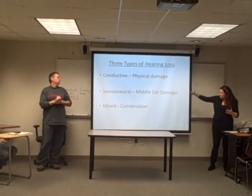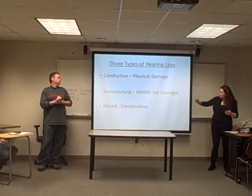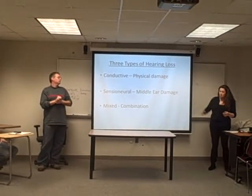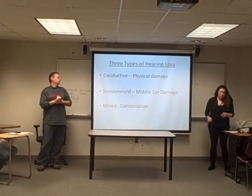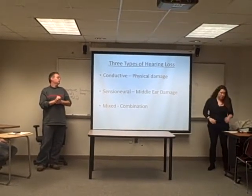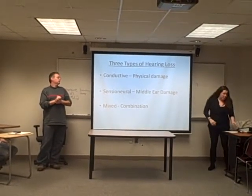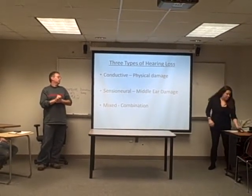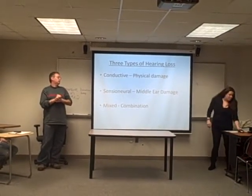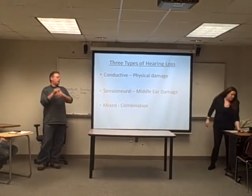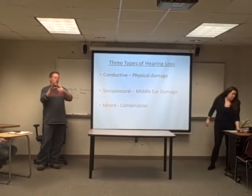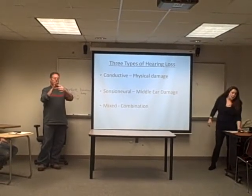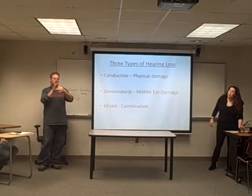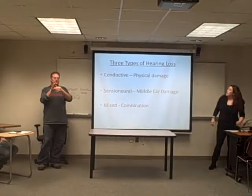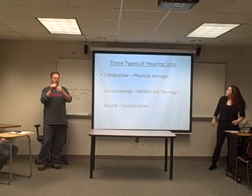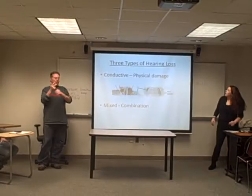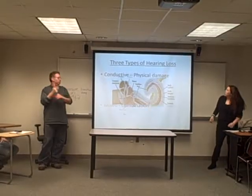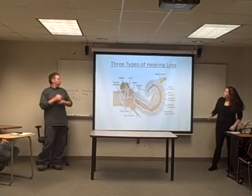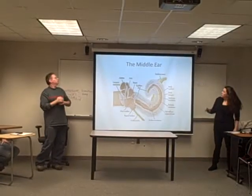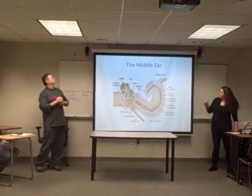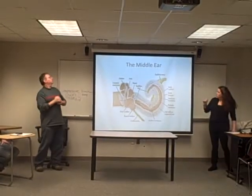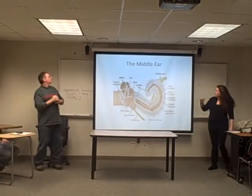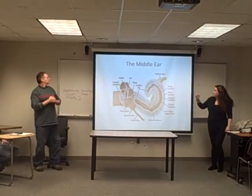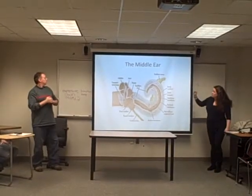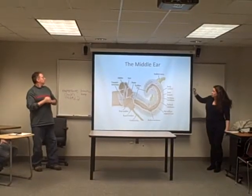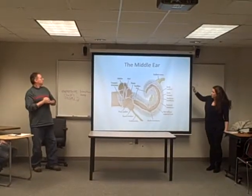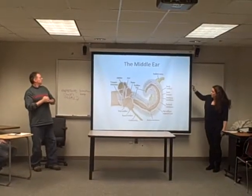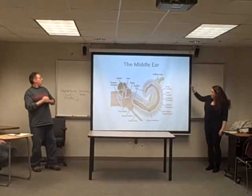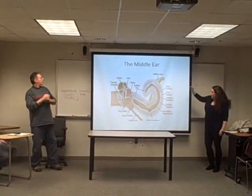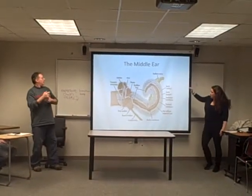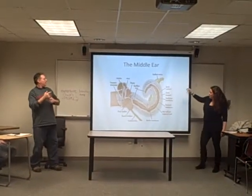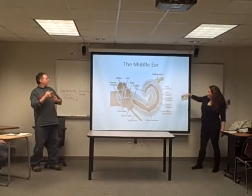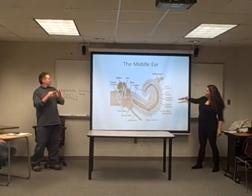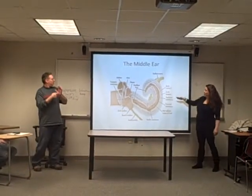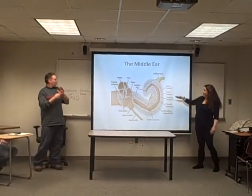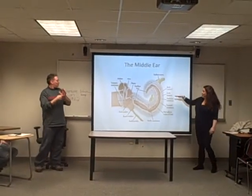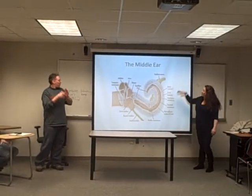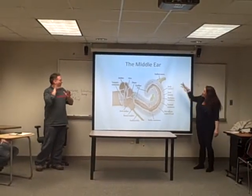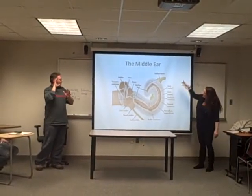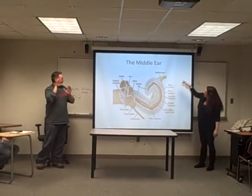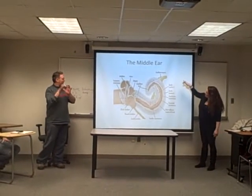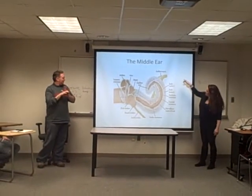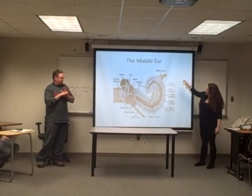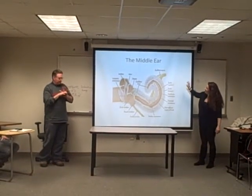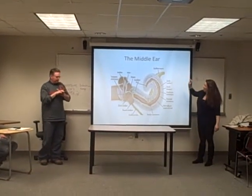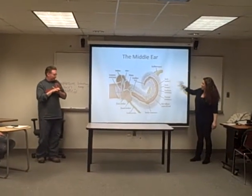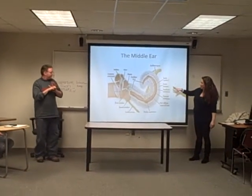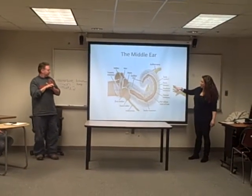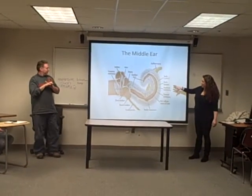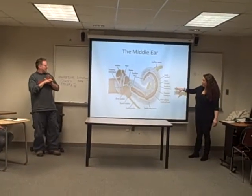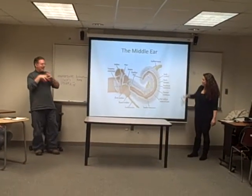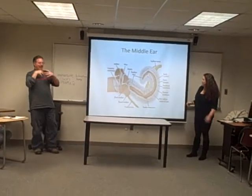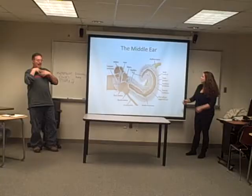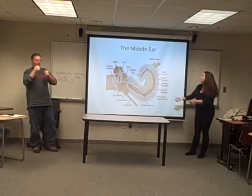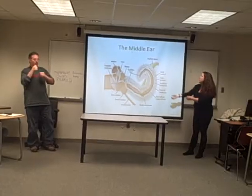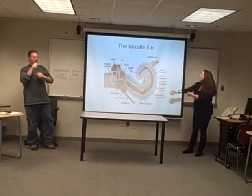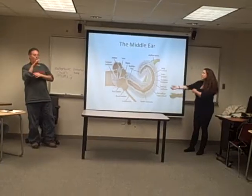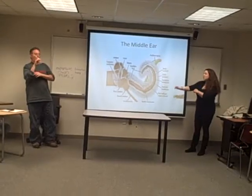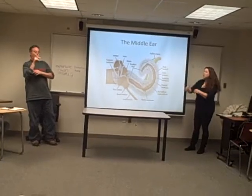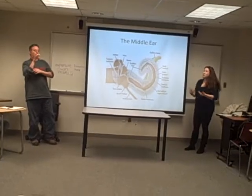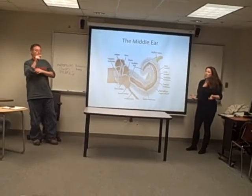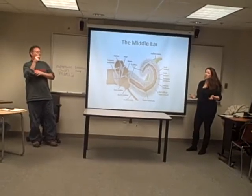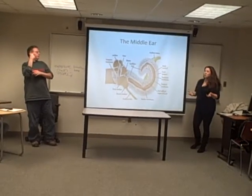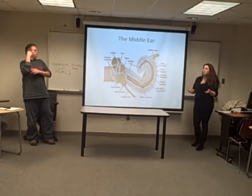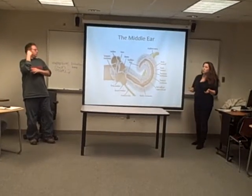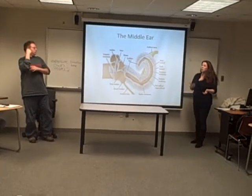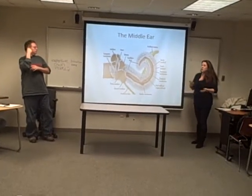but it's just a combination of both. And I want to just show you, this is a diagram of a healthy cochlea. And